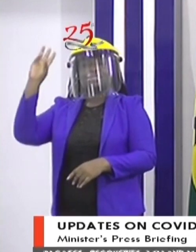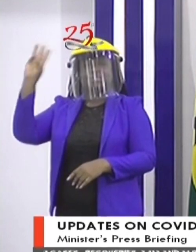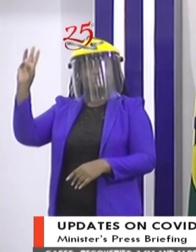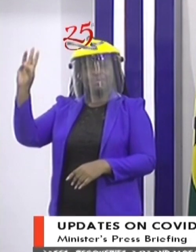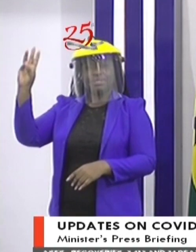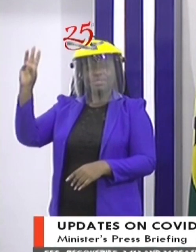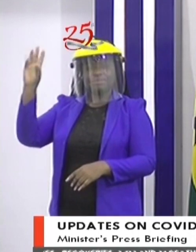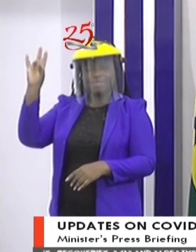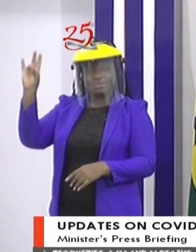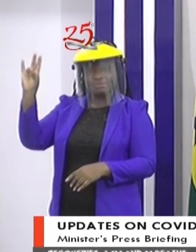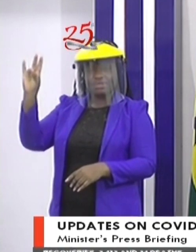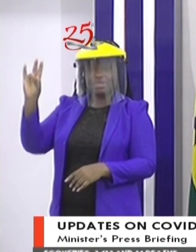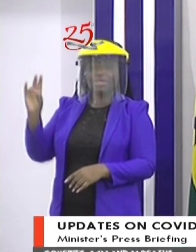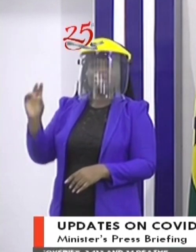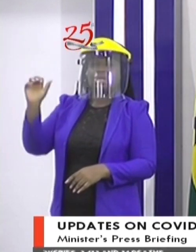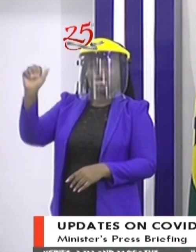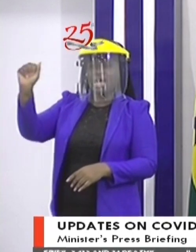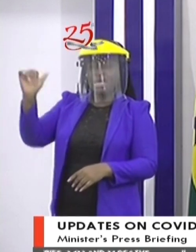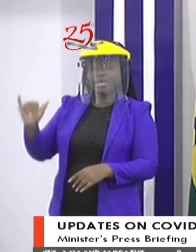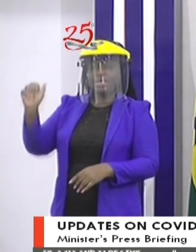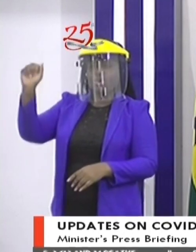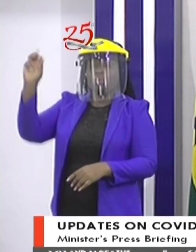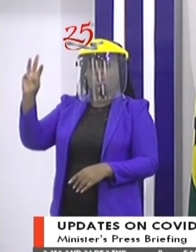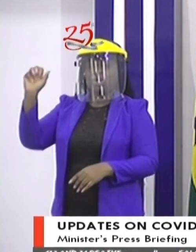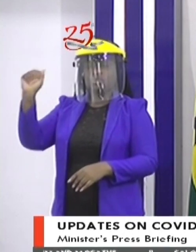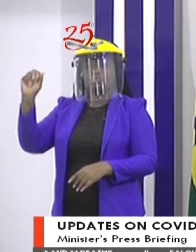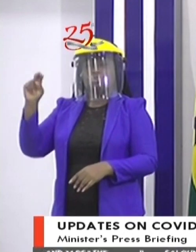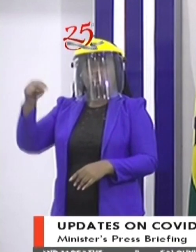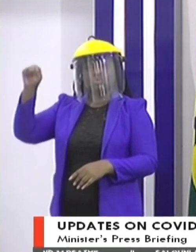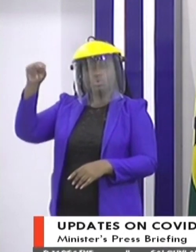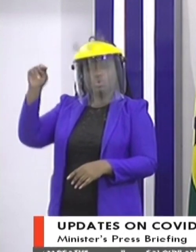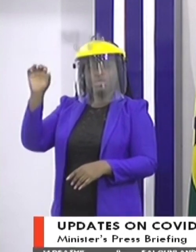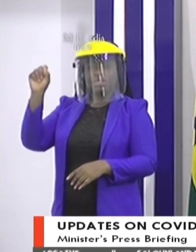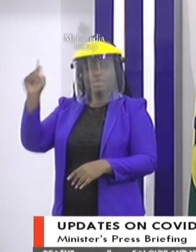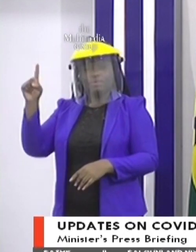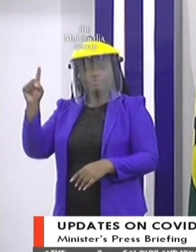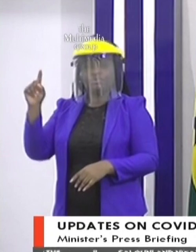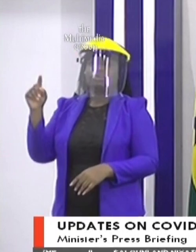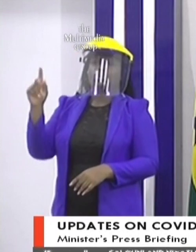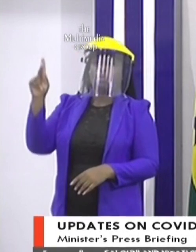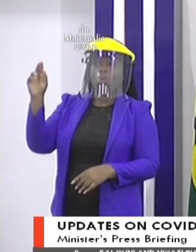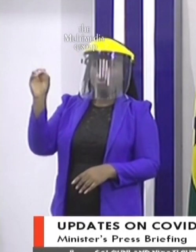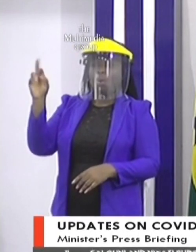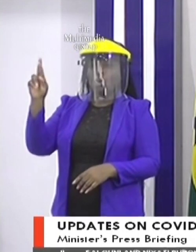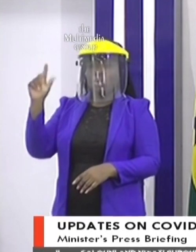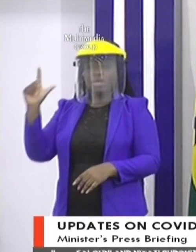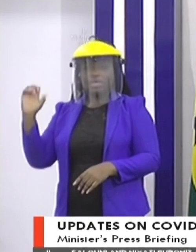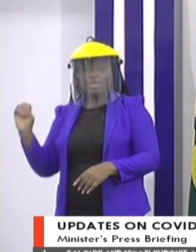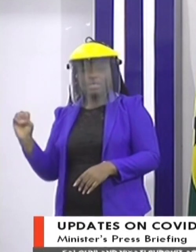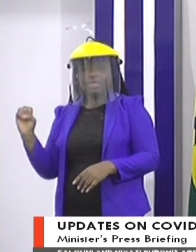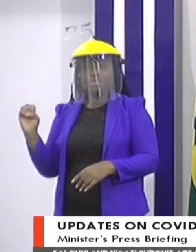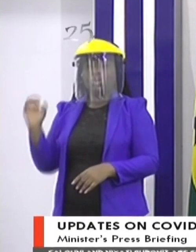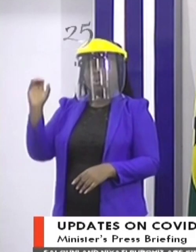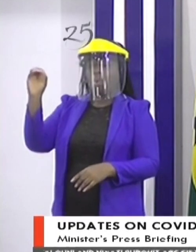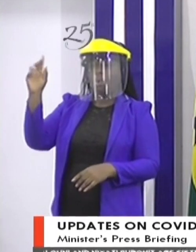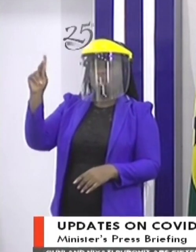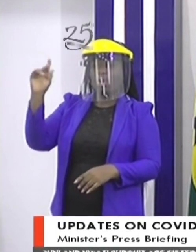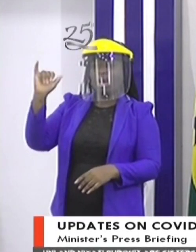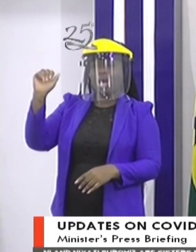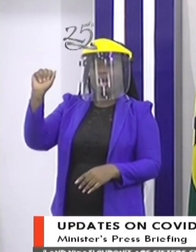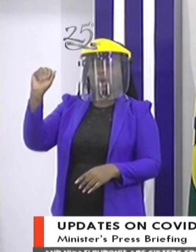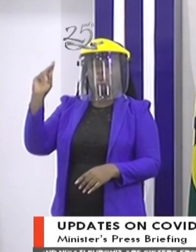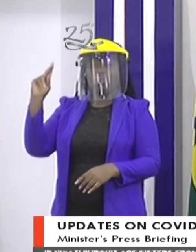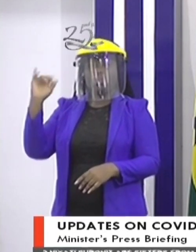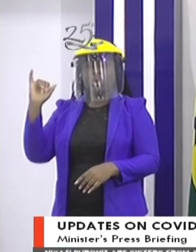36. Ayawaso North, 11. Kwale Klote, 13. Okaikoi district, 6